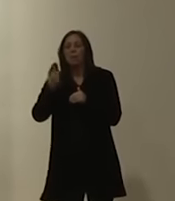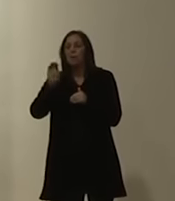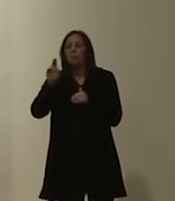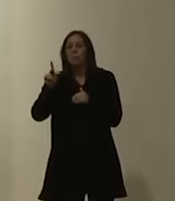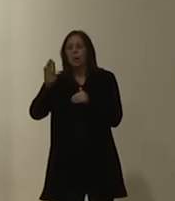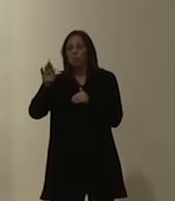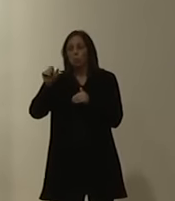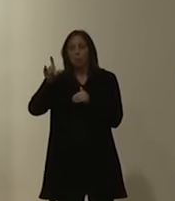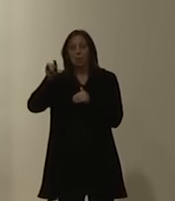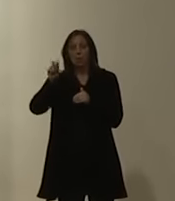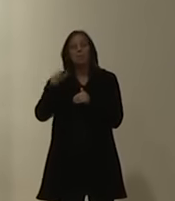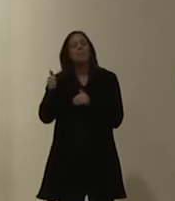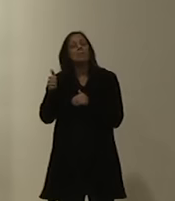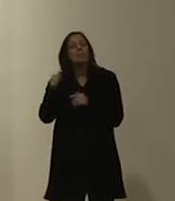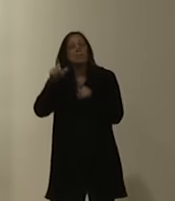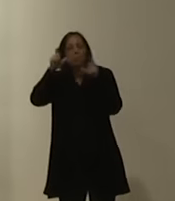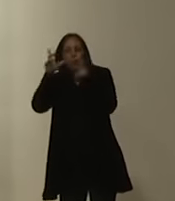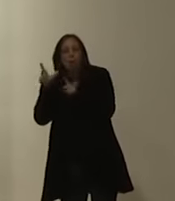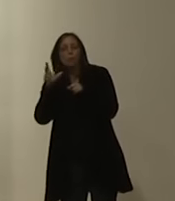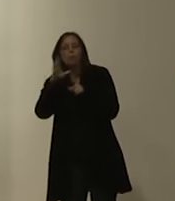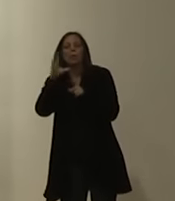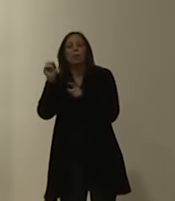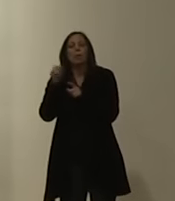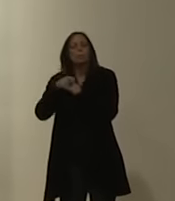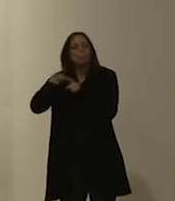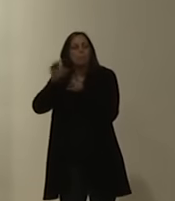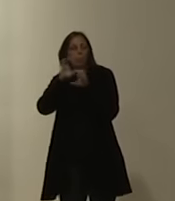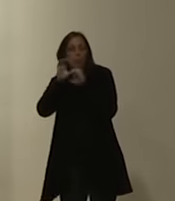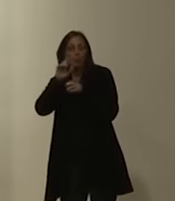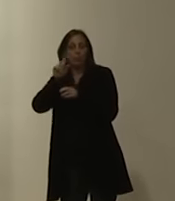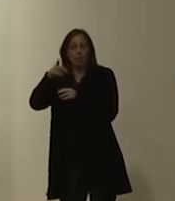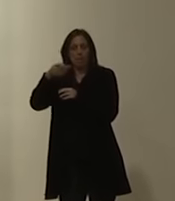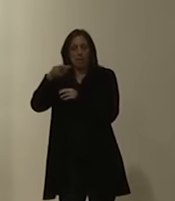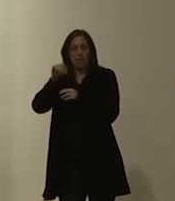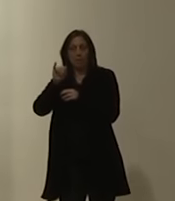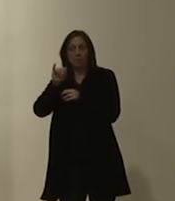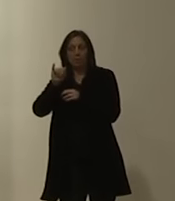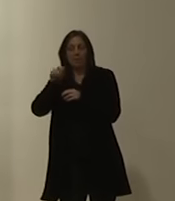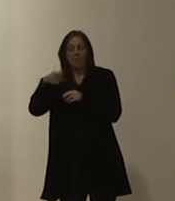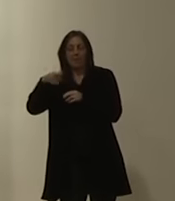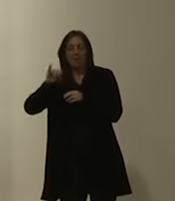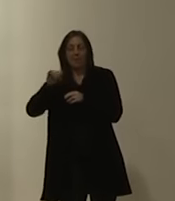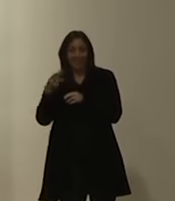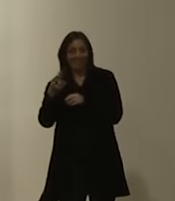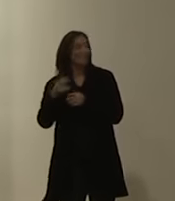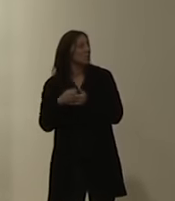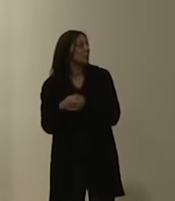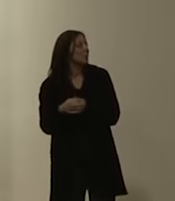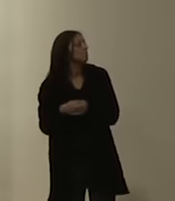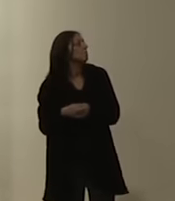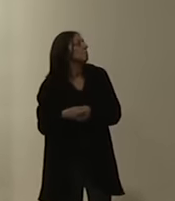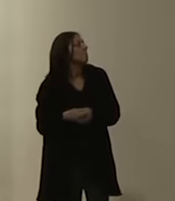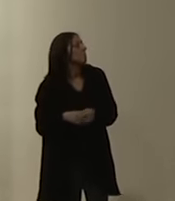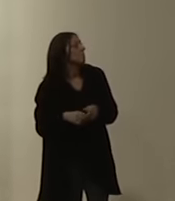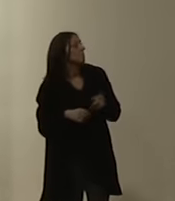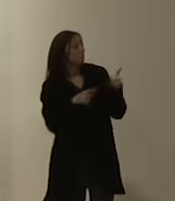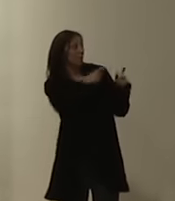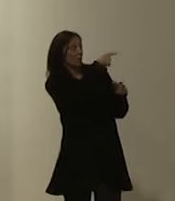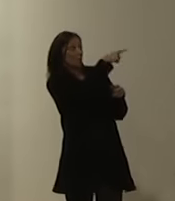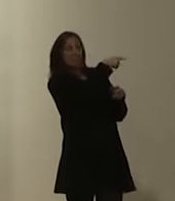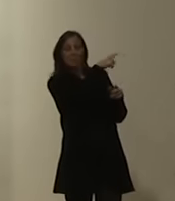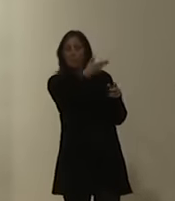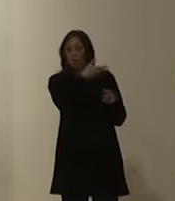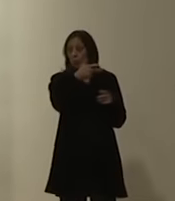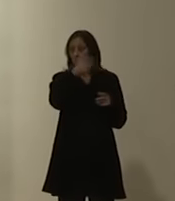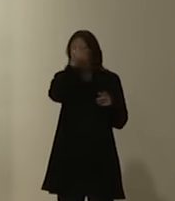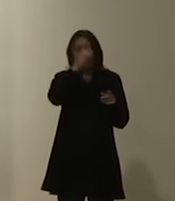director of communications for Partners Now, took these pictures as we were talking. This one over here, they're all connected, you